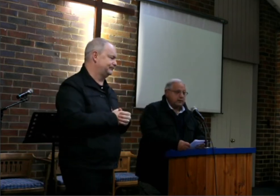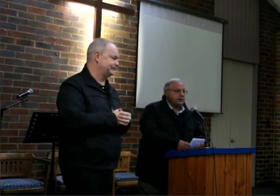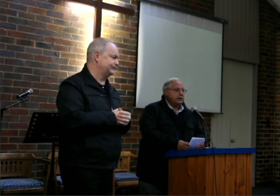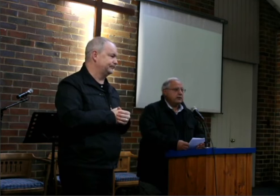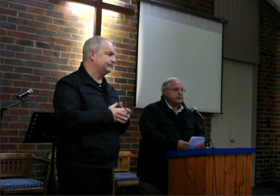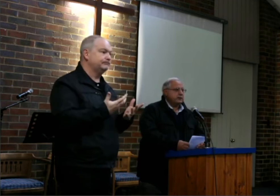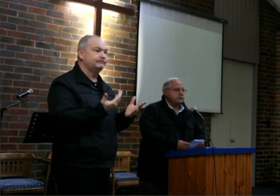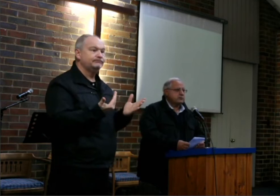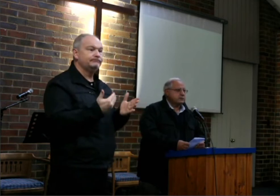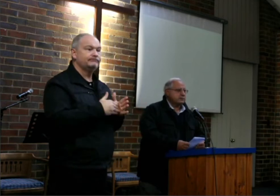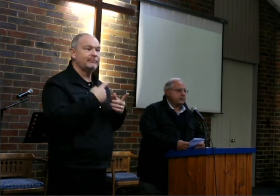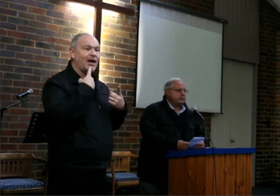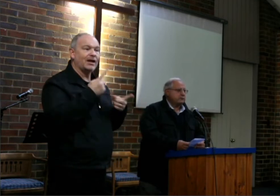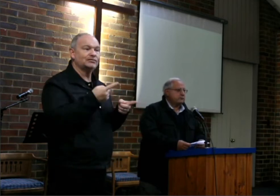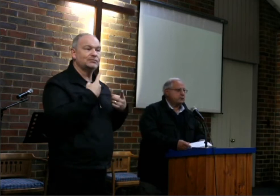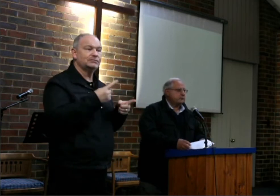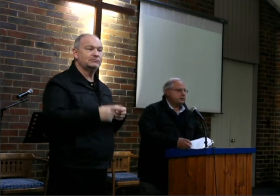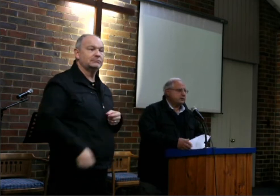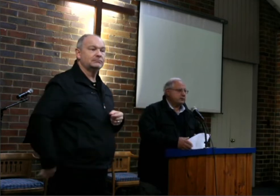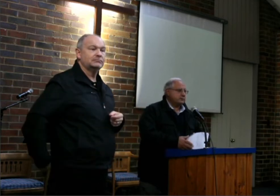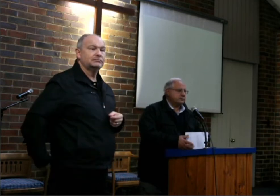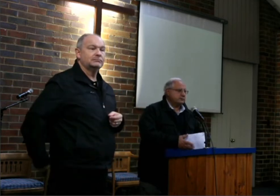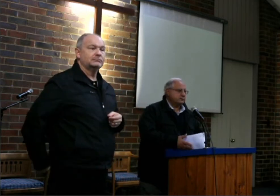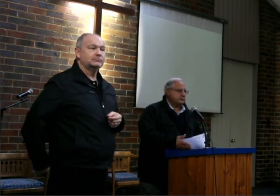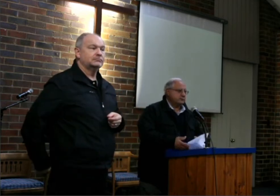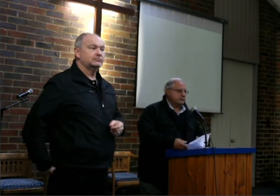Is there any other announcements apart from the one being read?